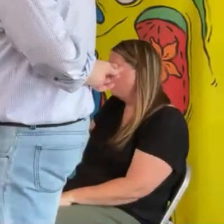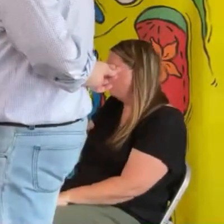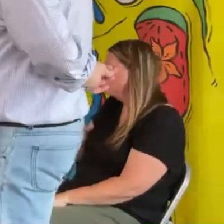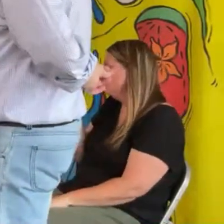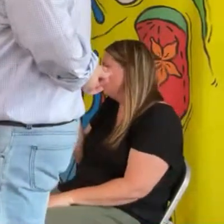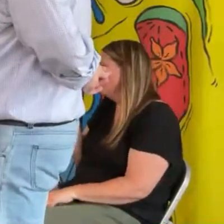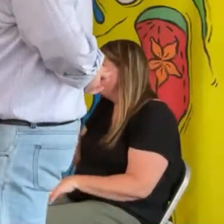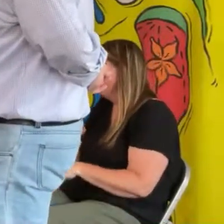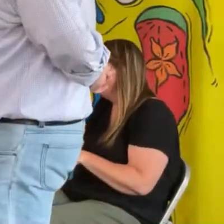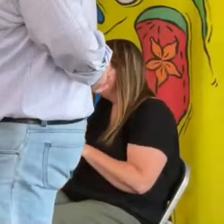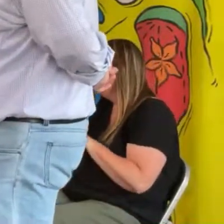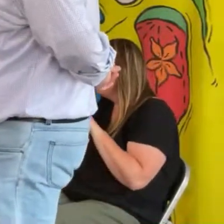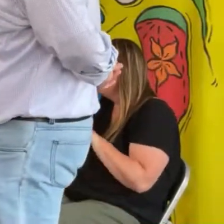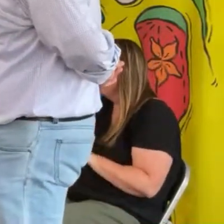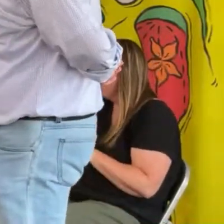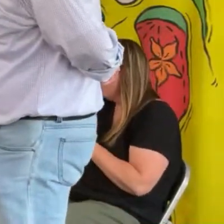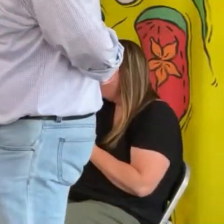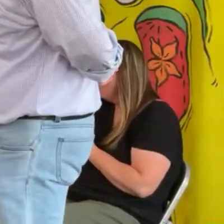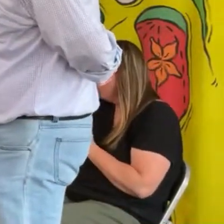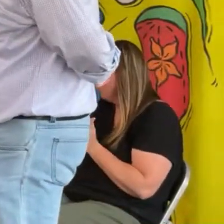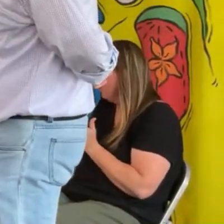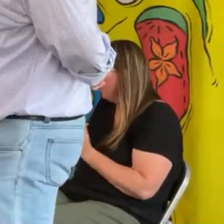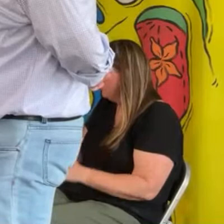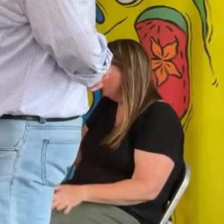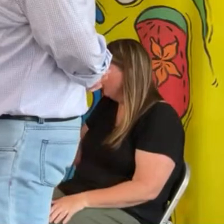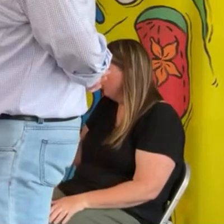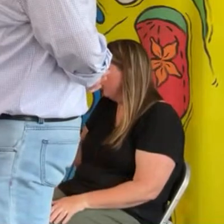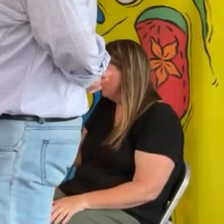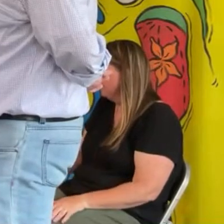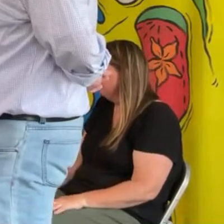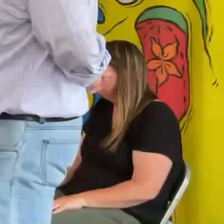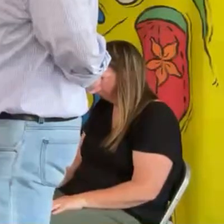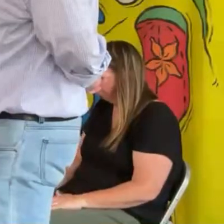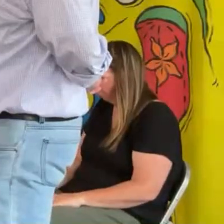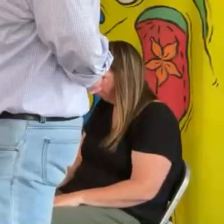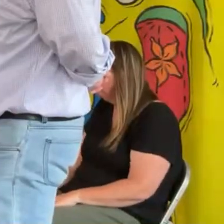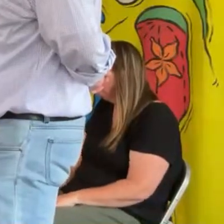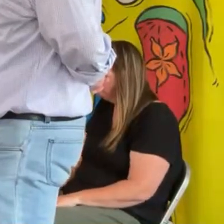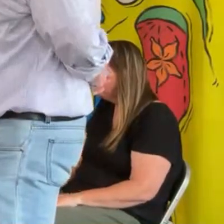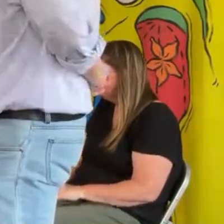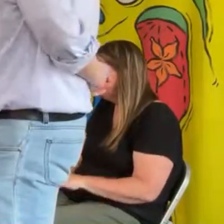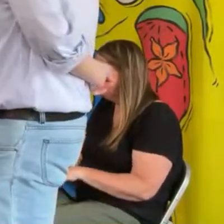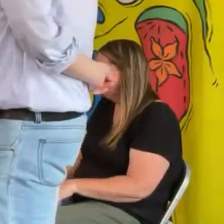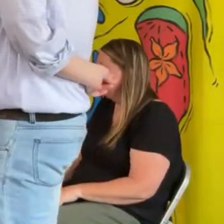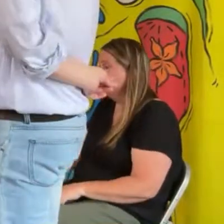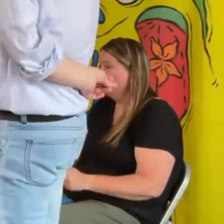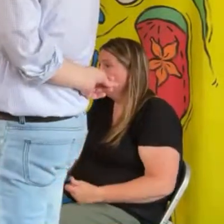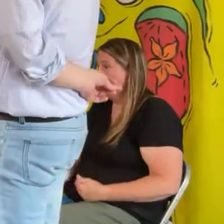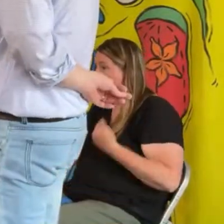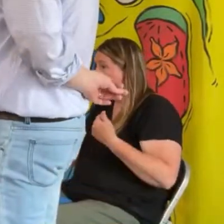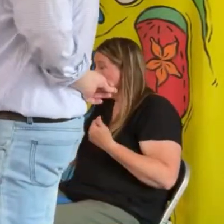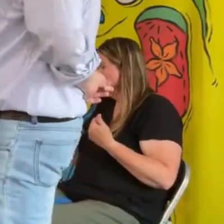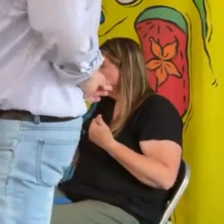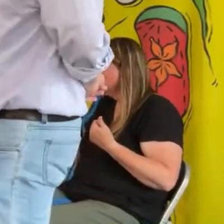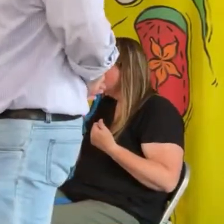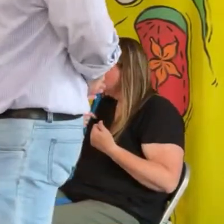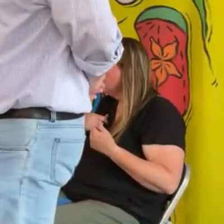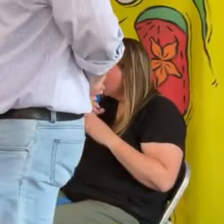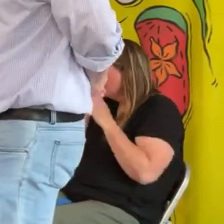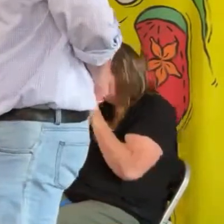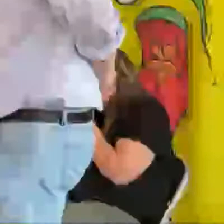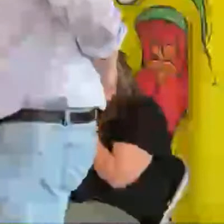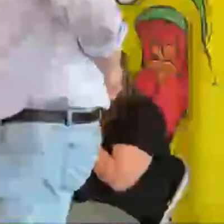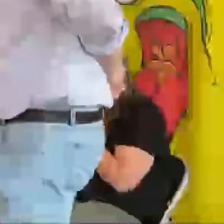snow. 13, page 13. Alphonse in snow. You're alive! I whisper